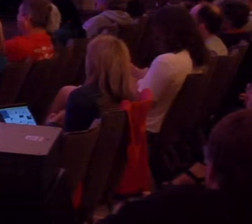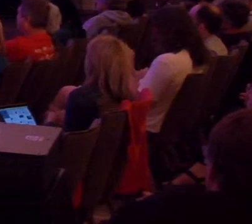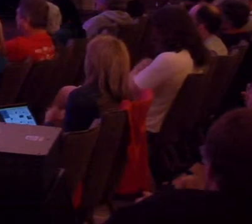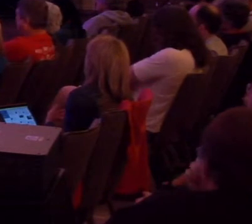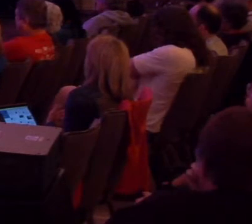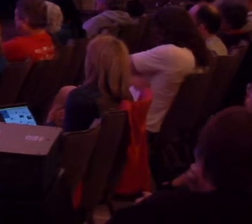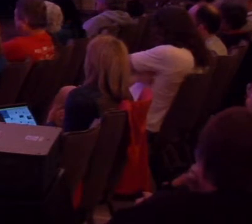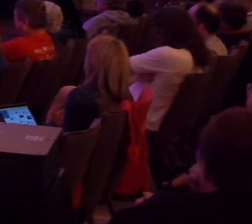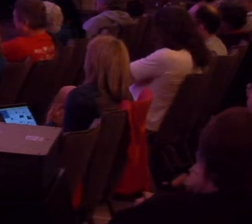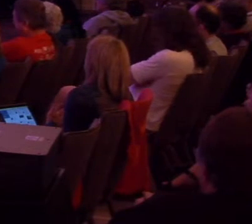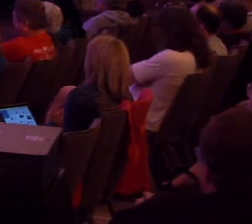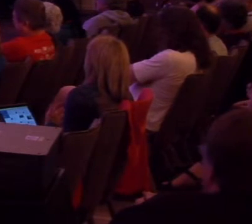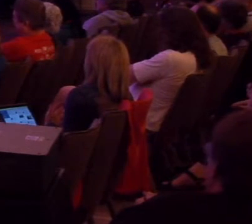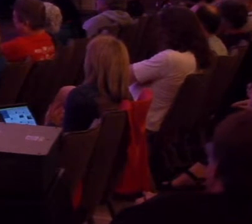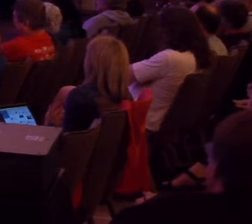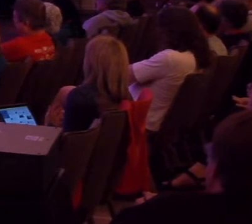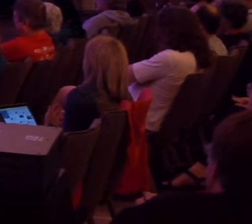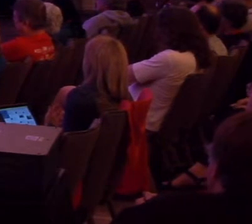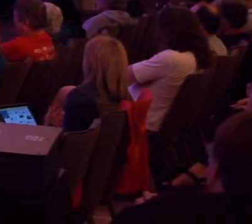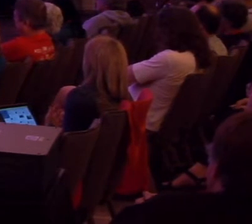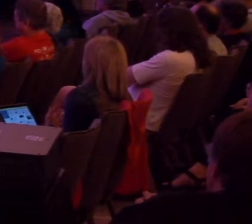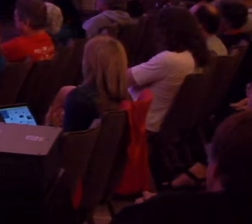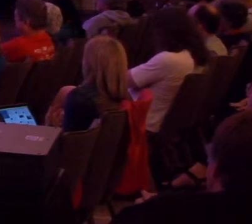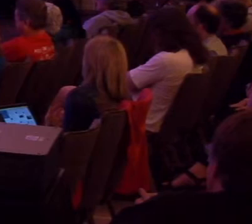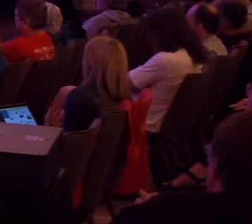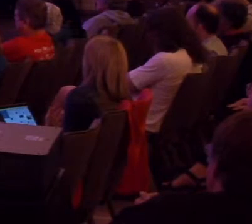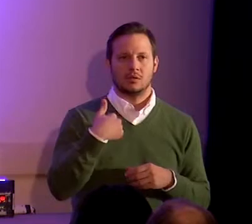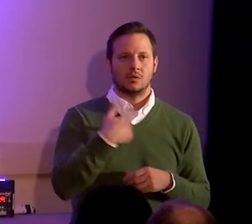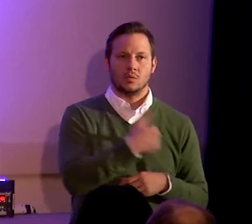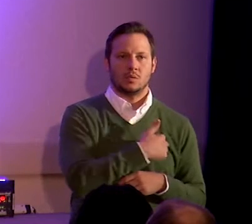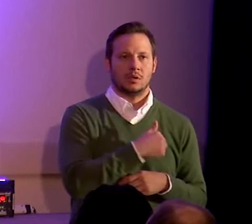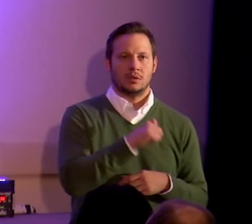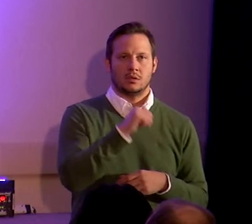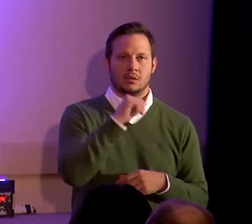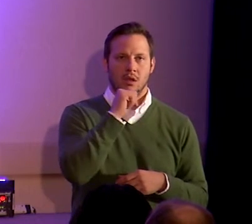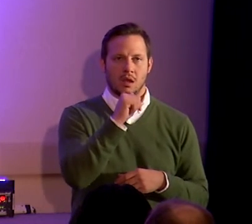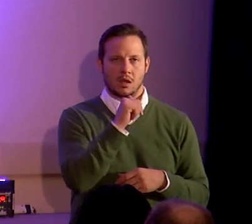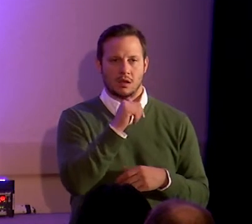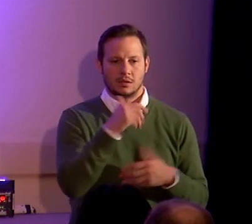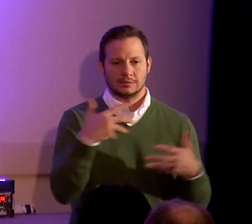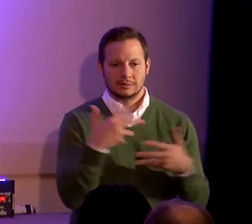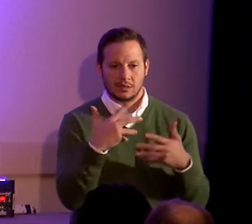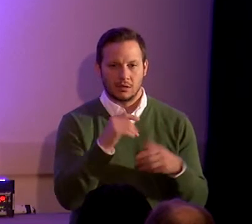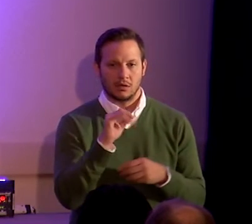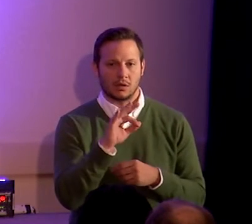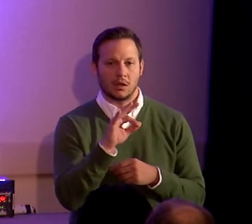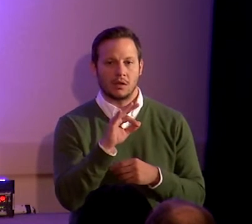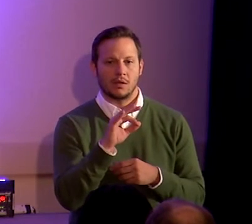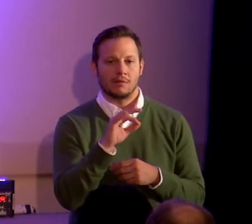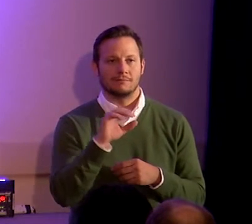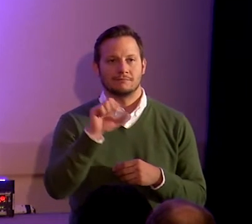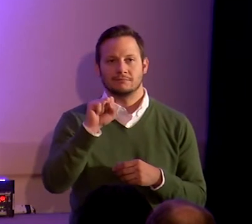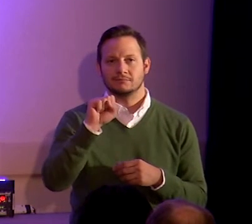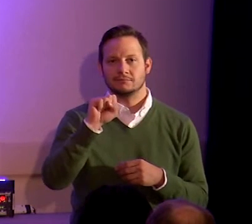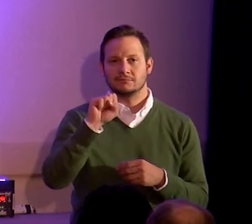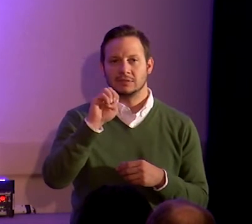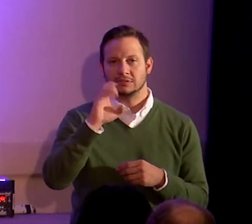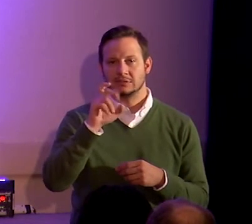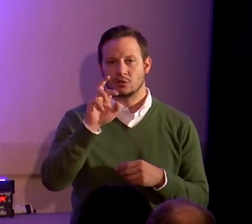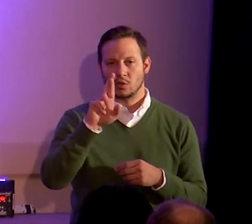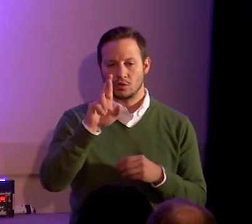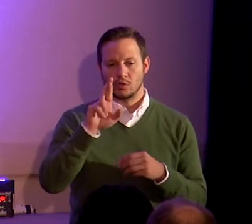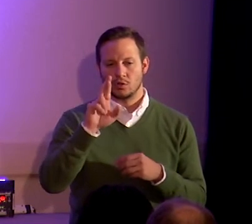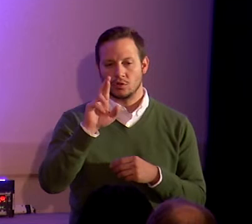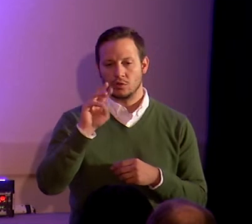So even in Arizona, right, we're not shying away from the secular movement. We're standing together, more people are joining